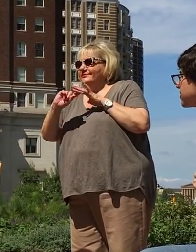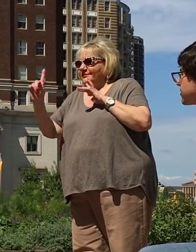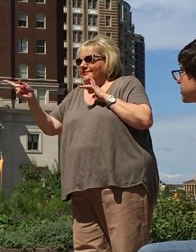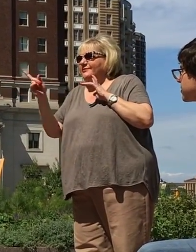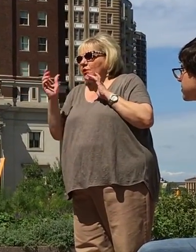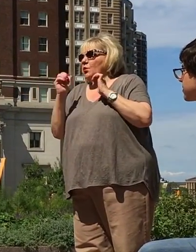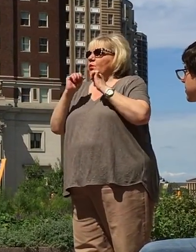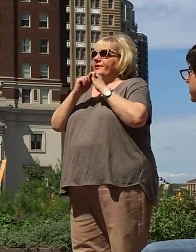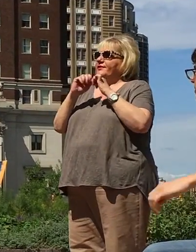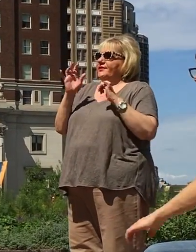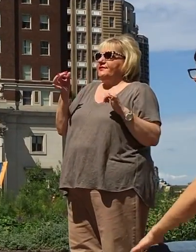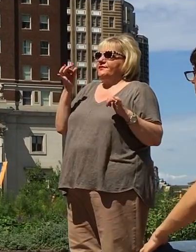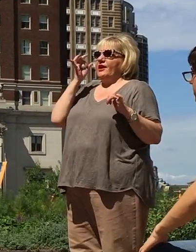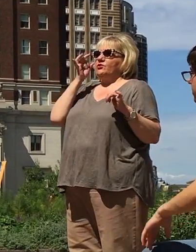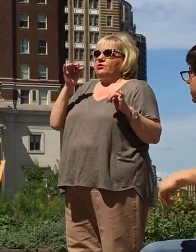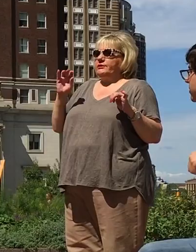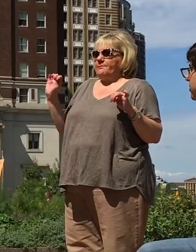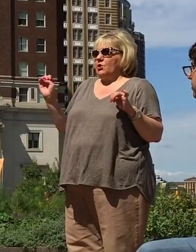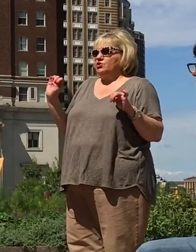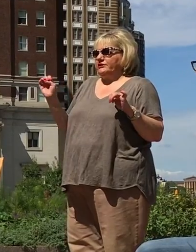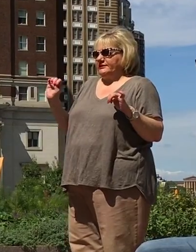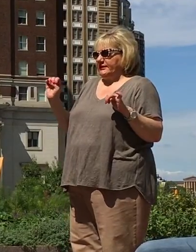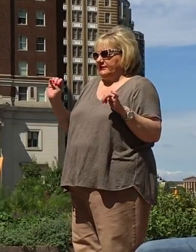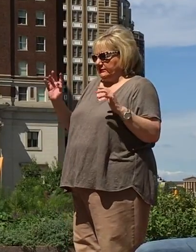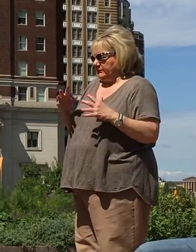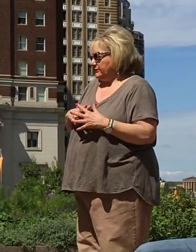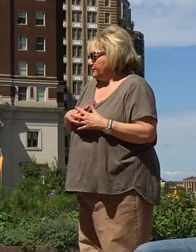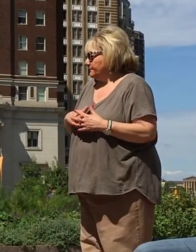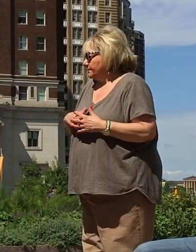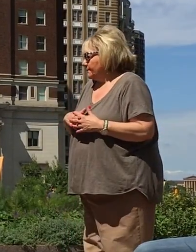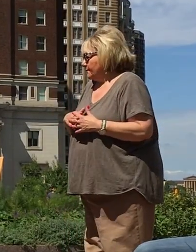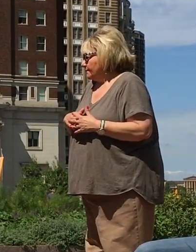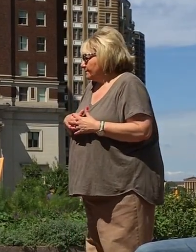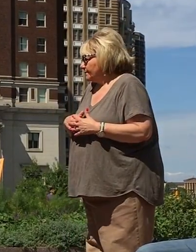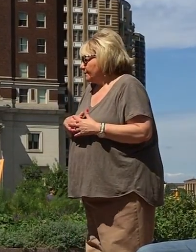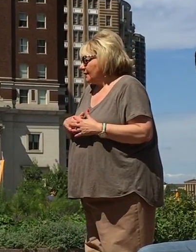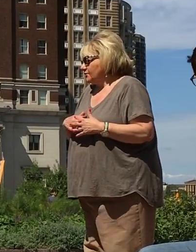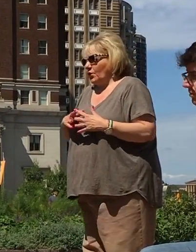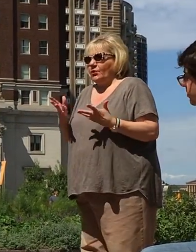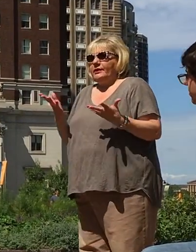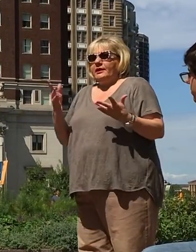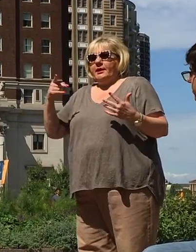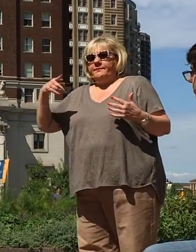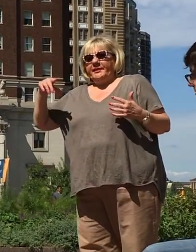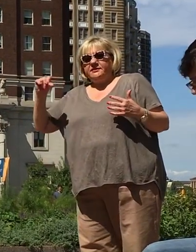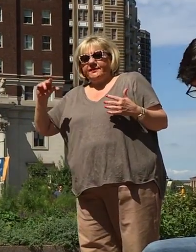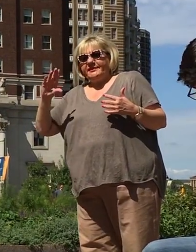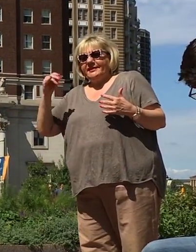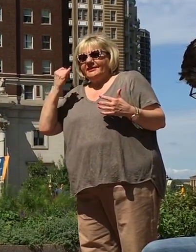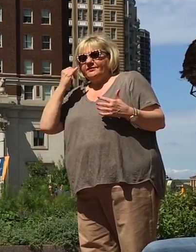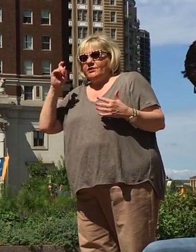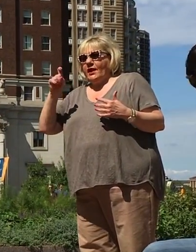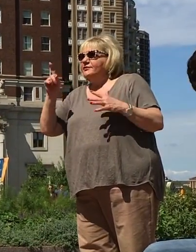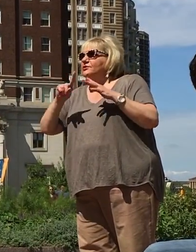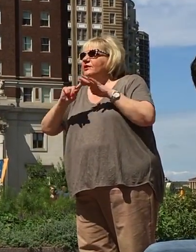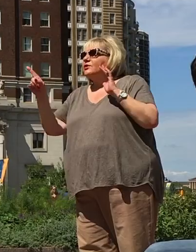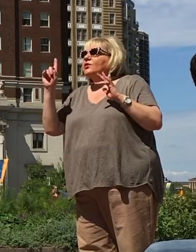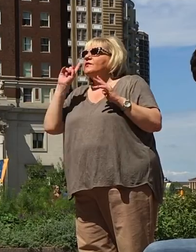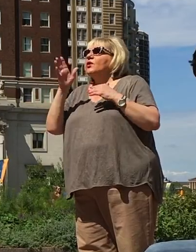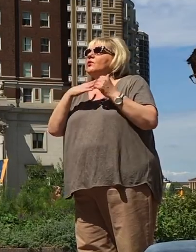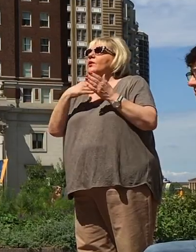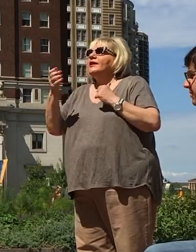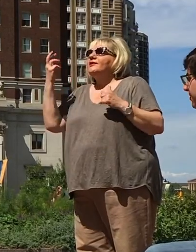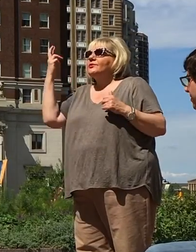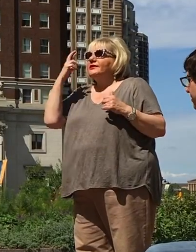federal emergency declaration. So imagine if you are in Pennsylvania and you have to evacuate for whatever reason